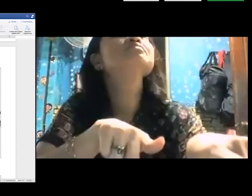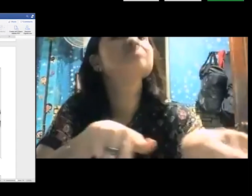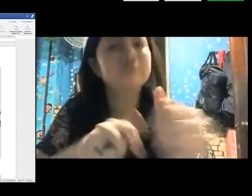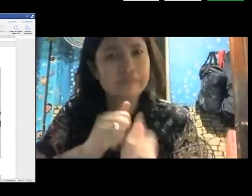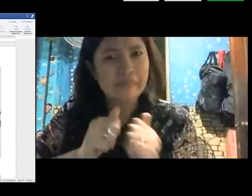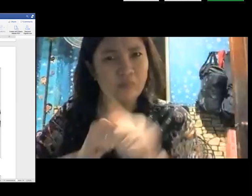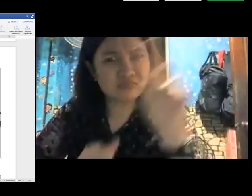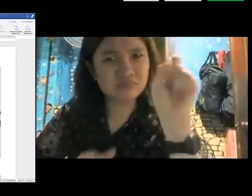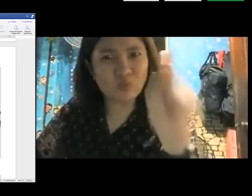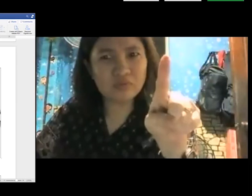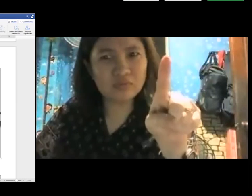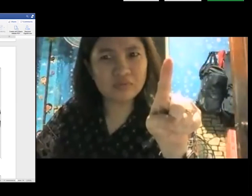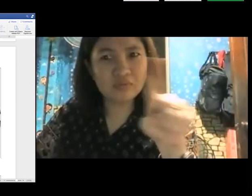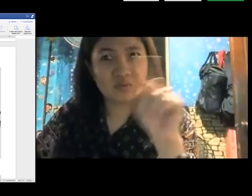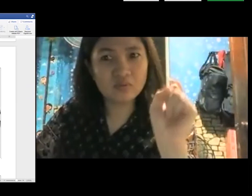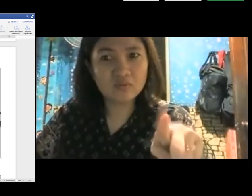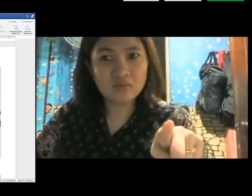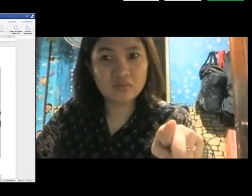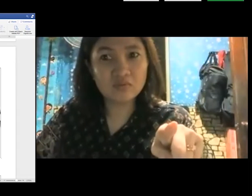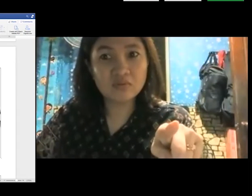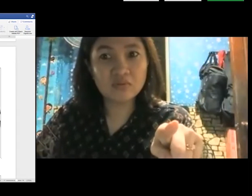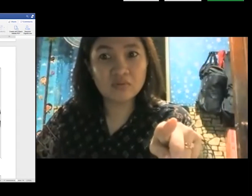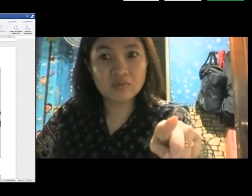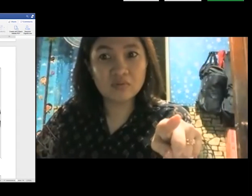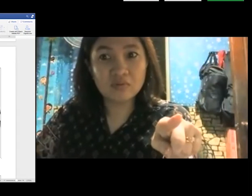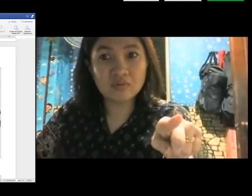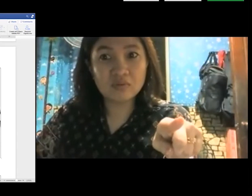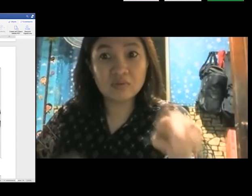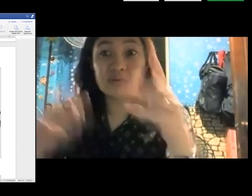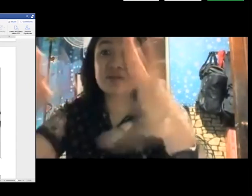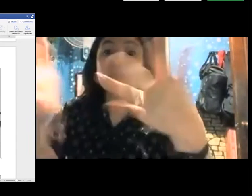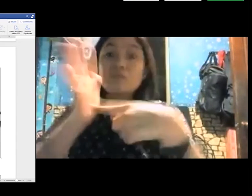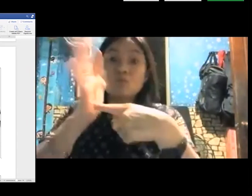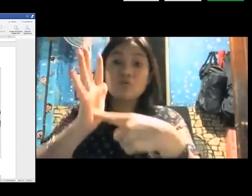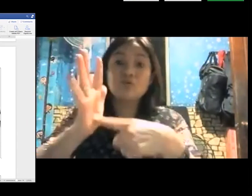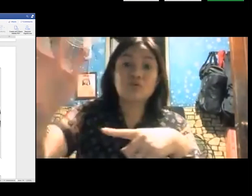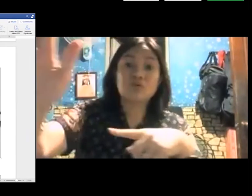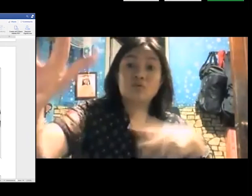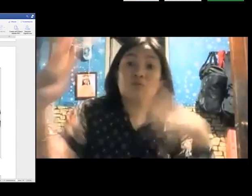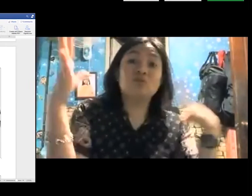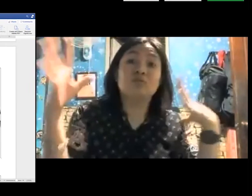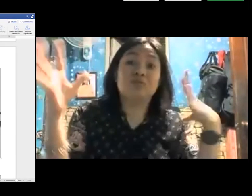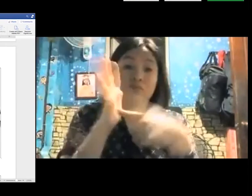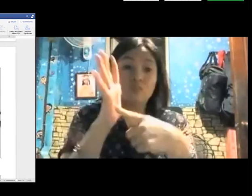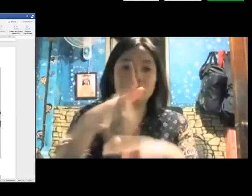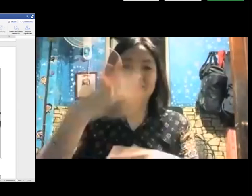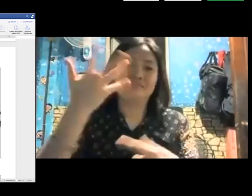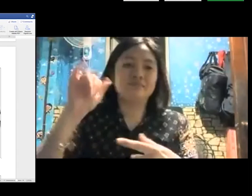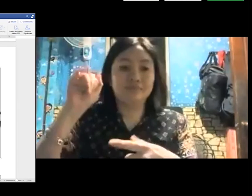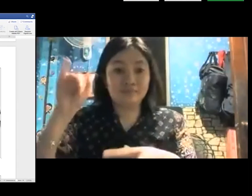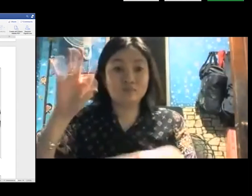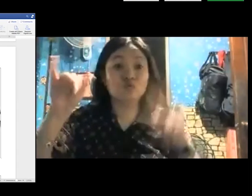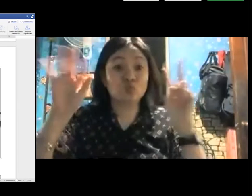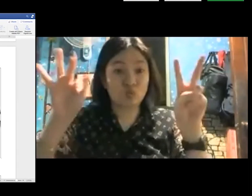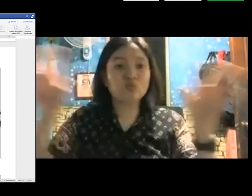So I just want to put that out there that I've noticed. Okay. Because answer is also a question, right? So it's